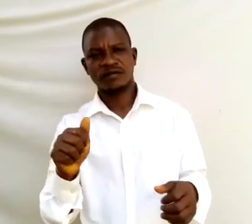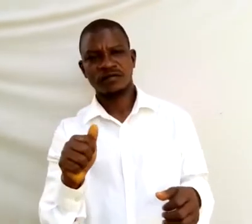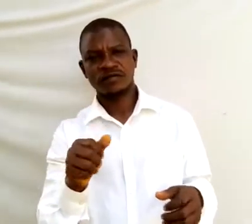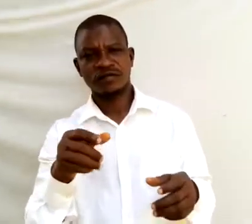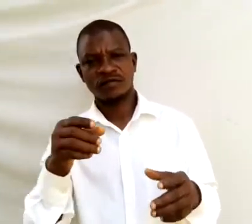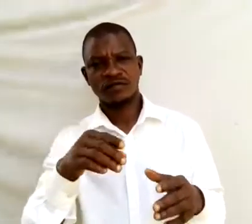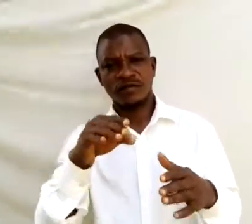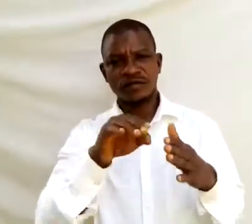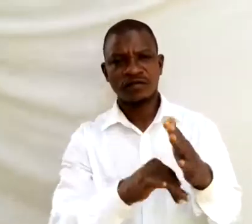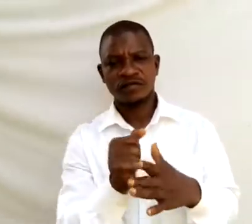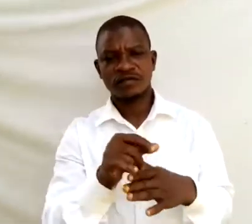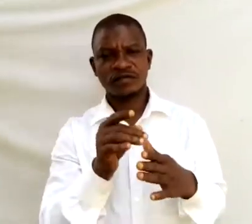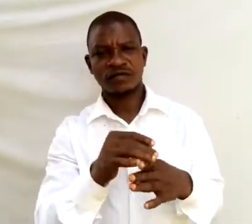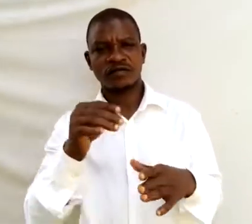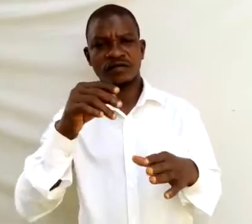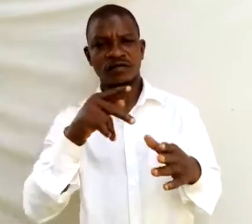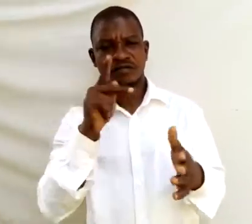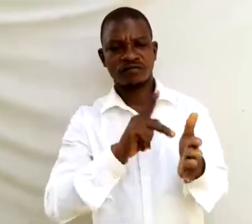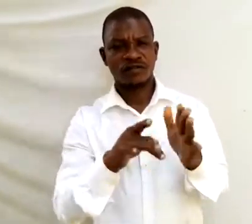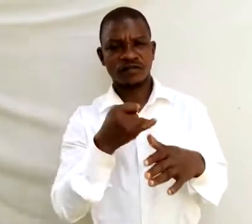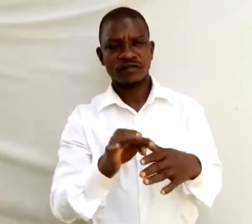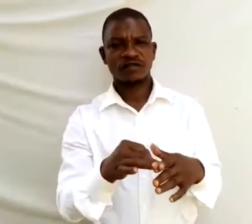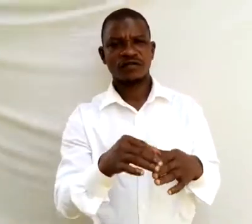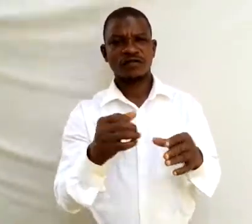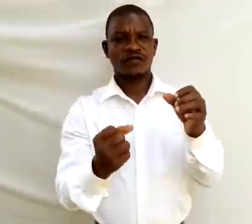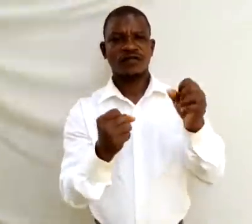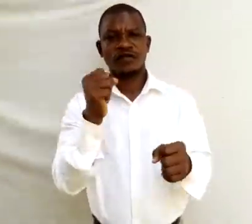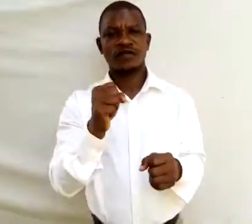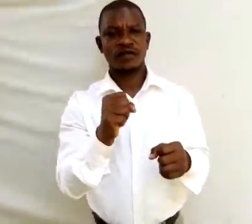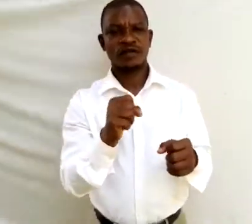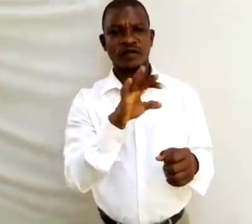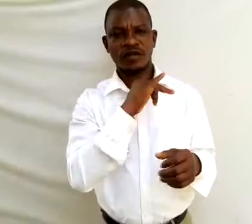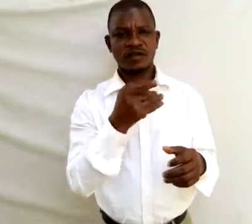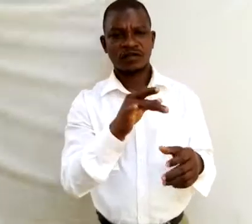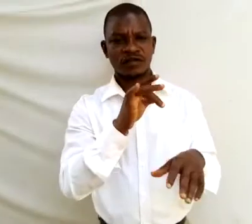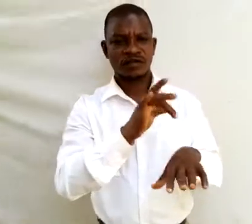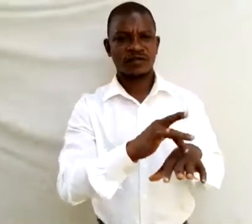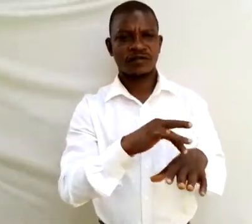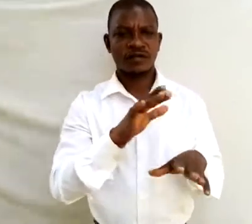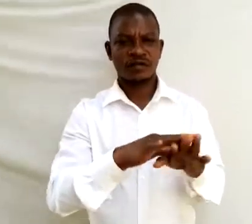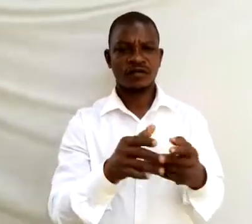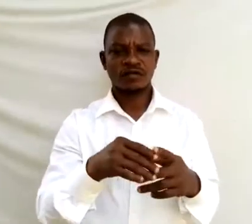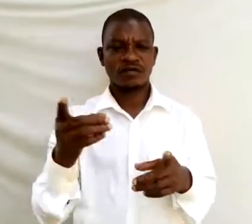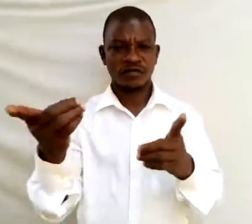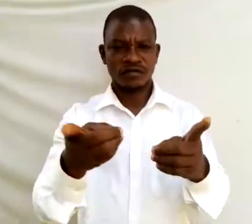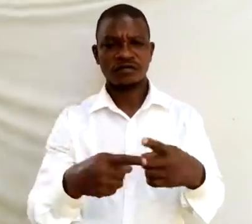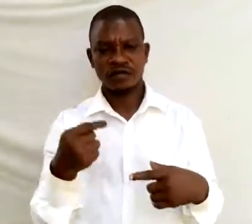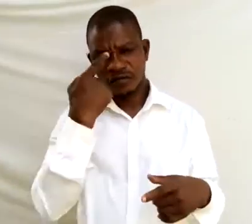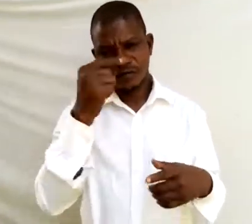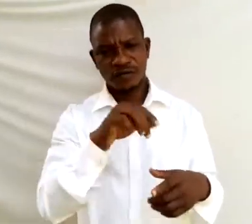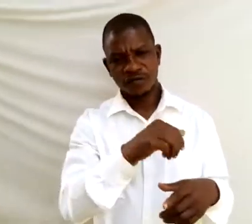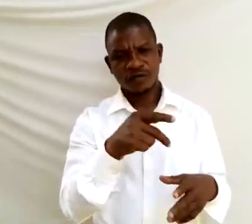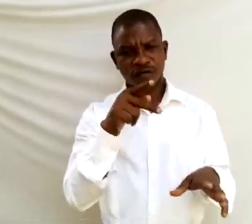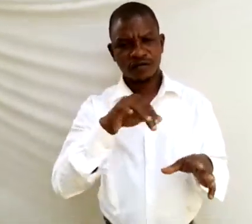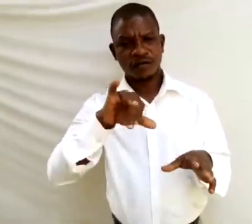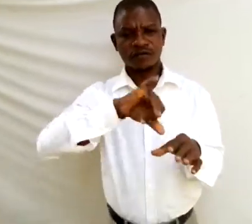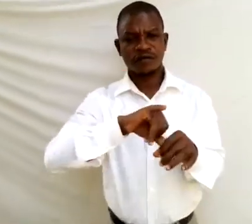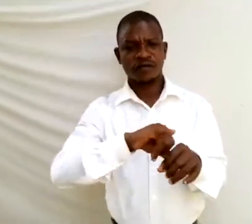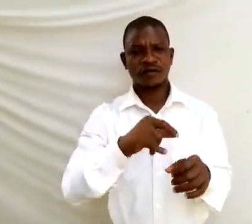Decrease in the price of cars and their effects on the demand for petrol. A decrease